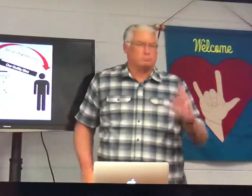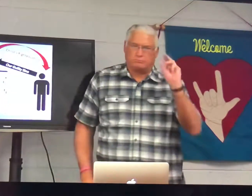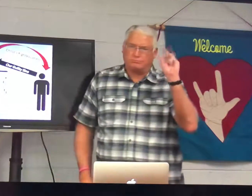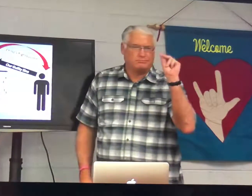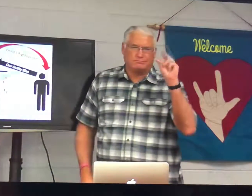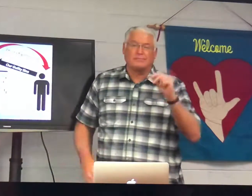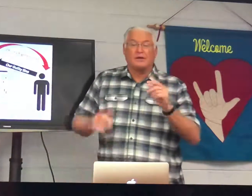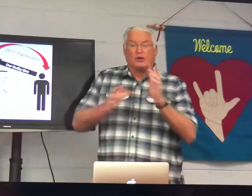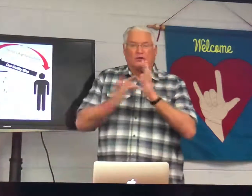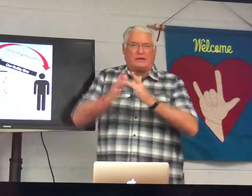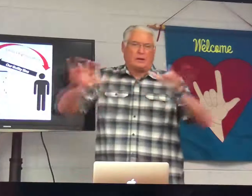in.